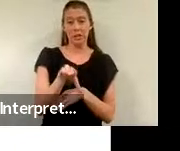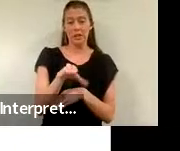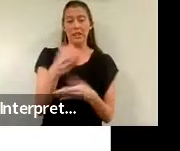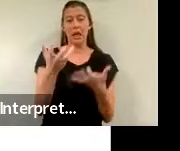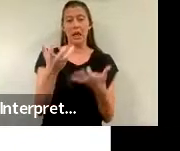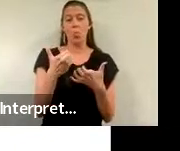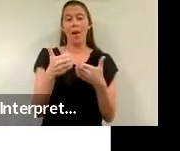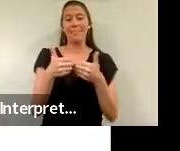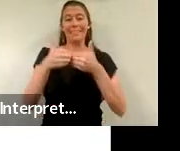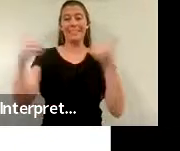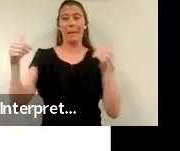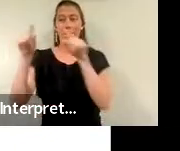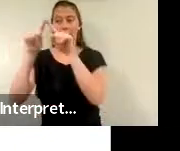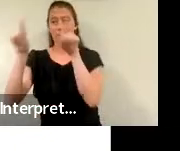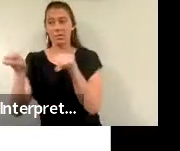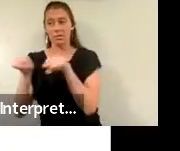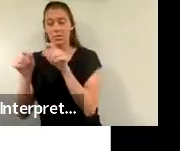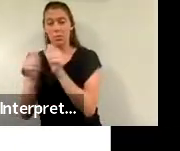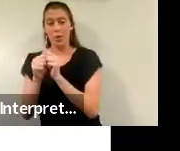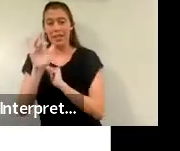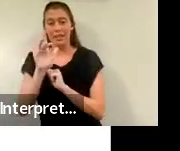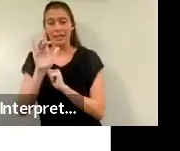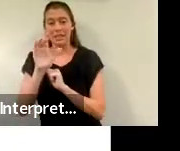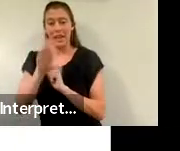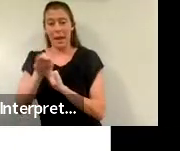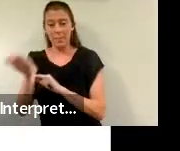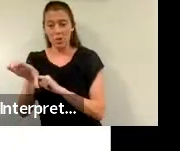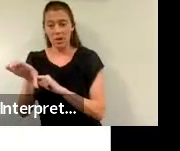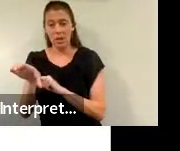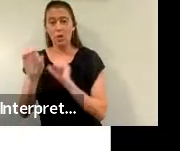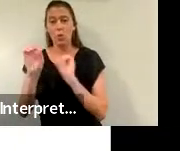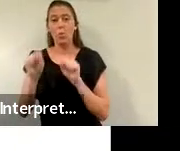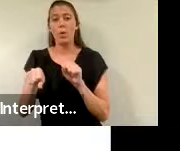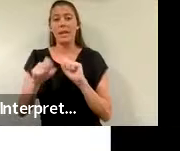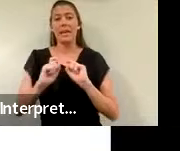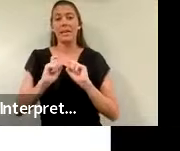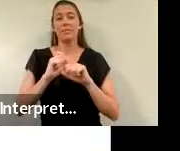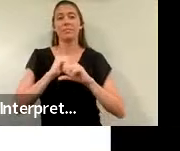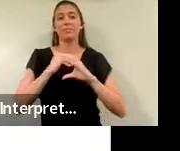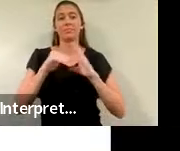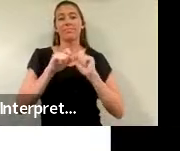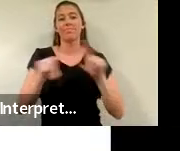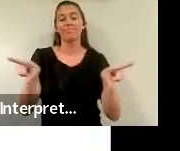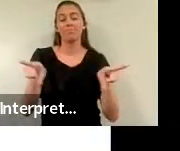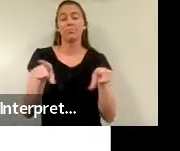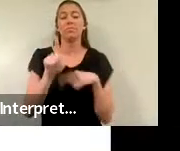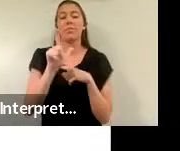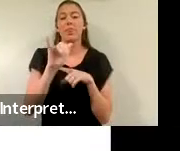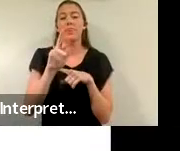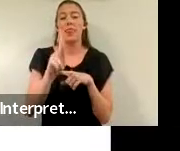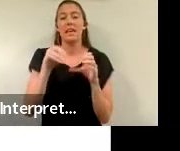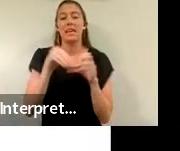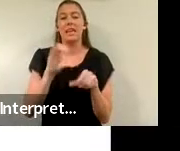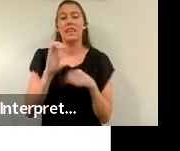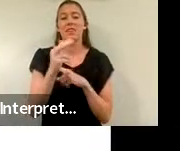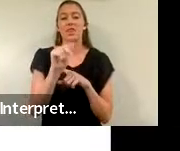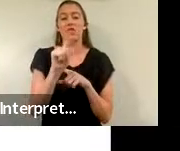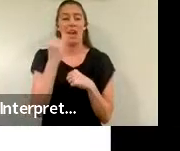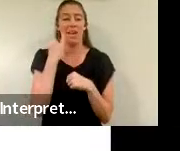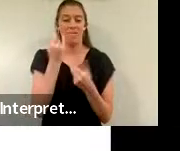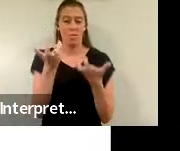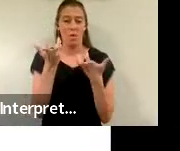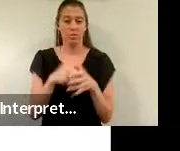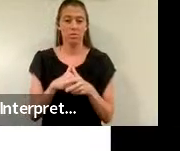window, then we'll drop that link into the chat for you to use.